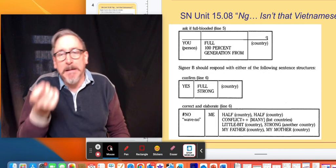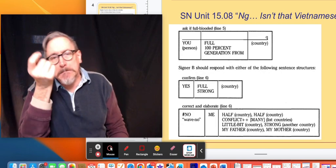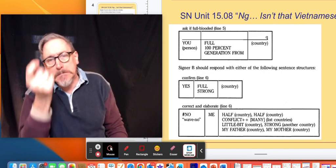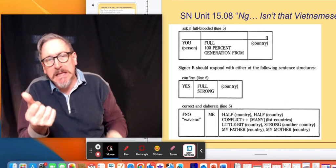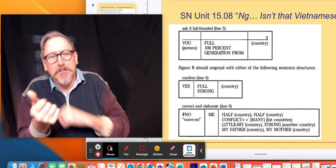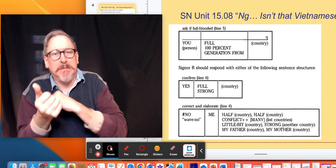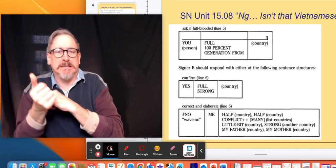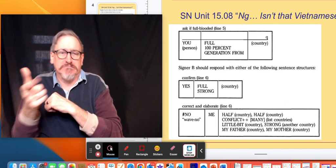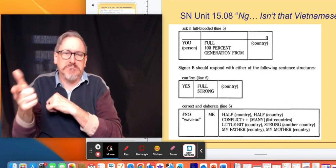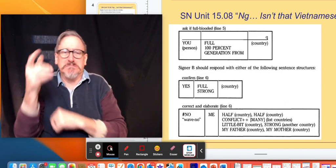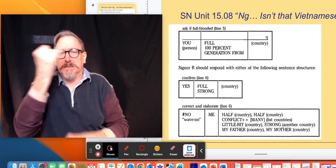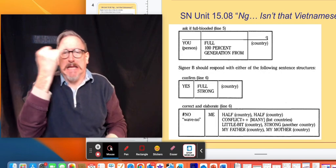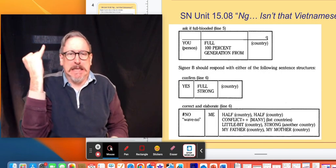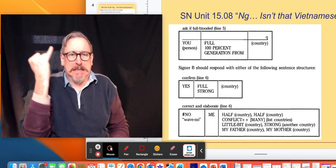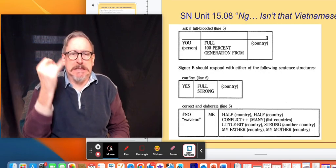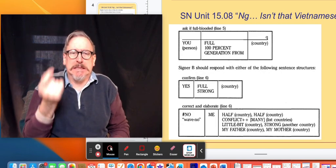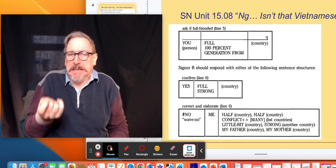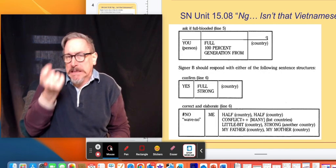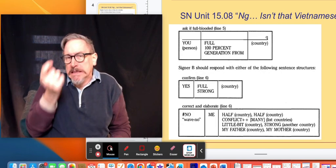But